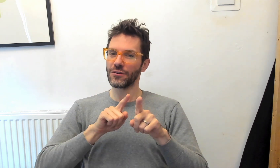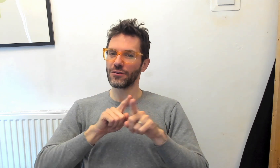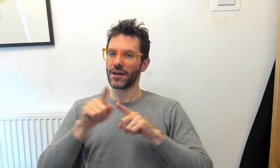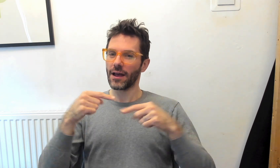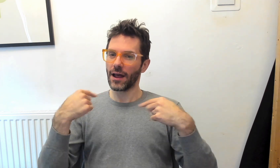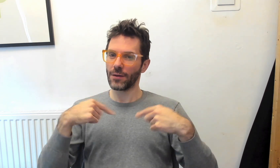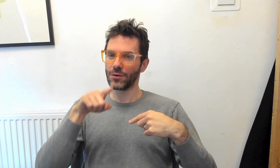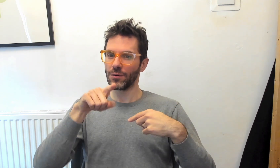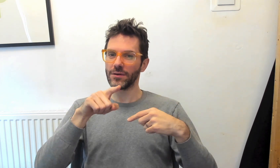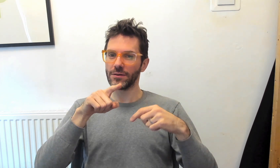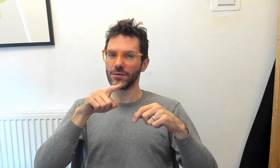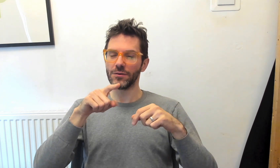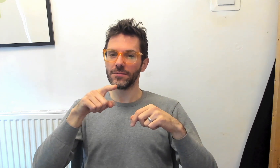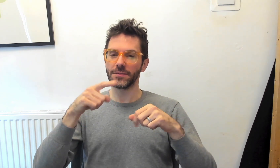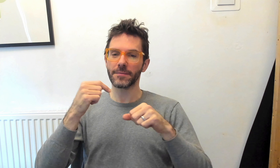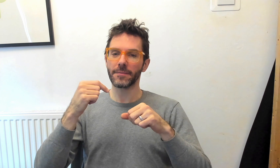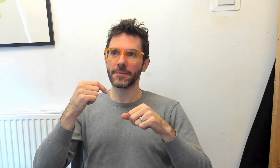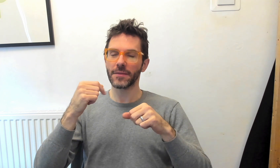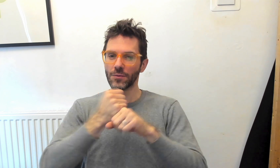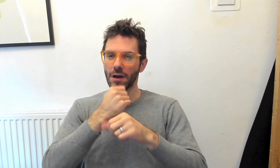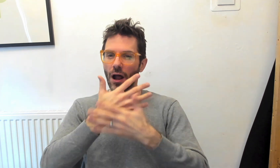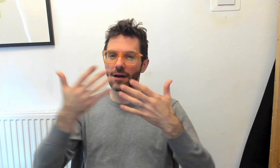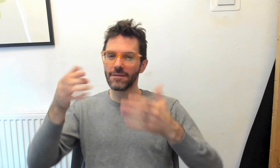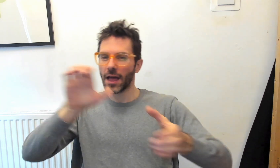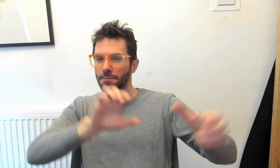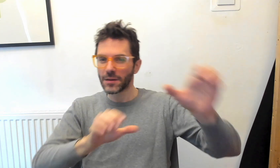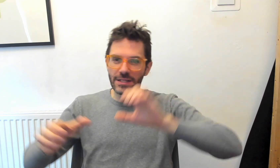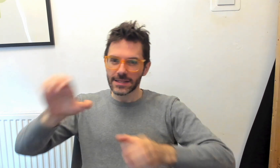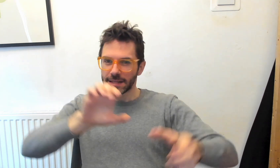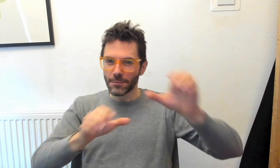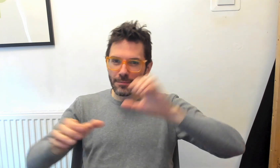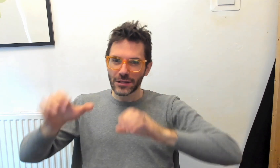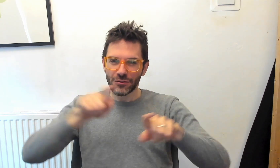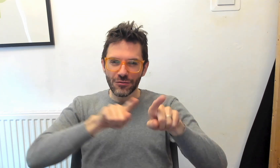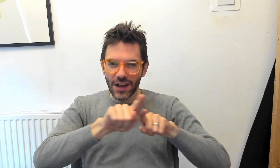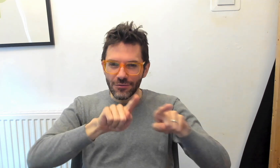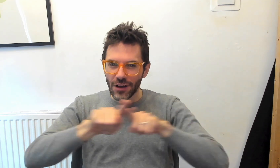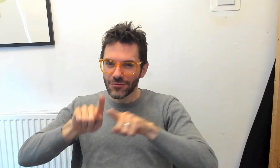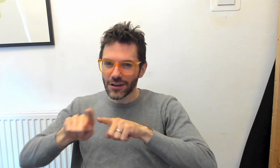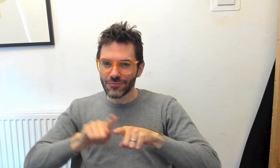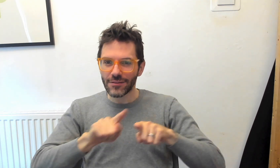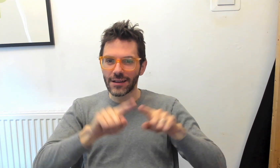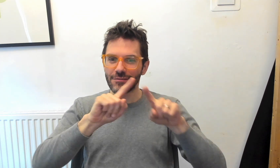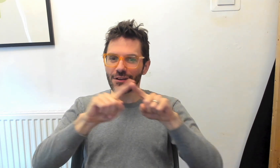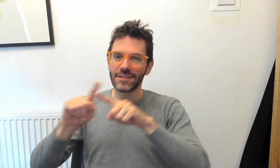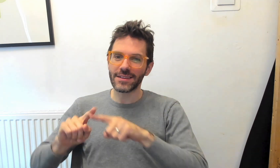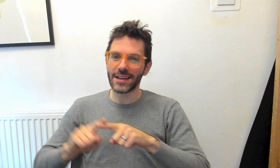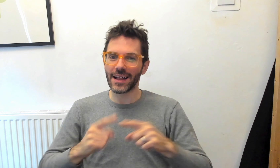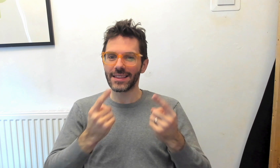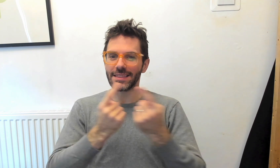allows you to do lots of experimentation, to try out different